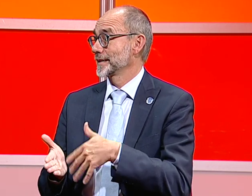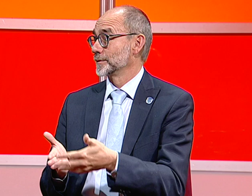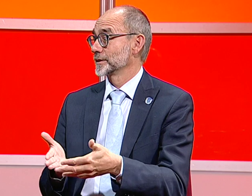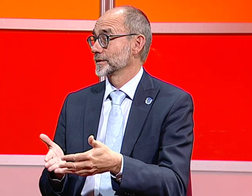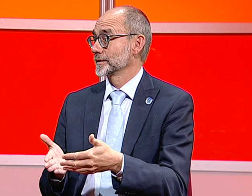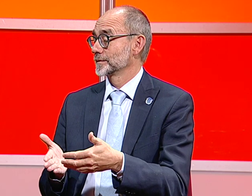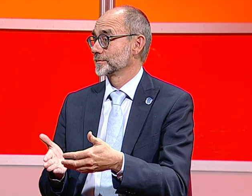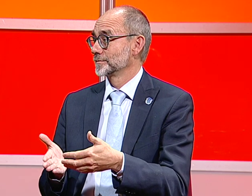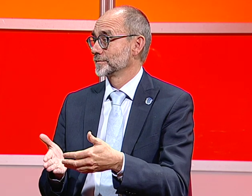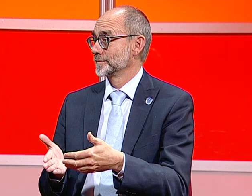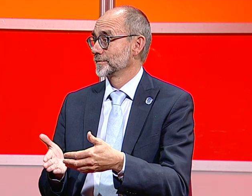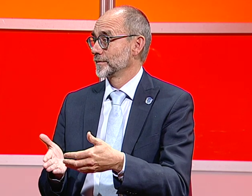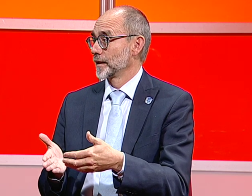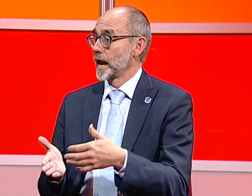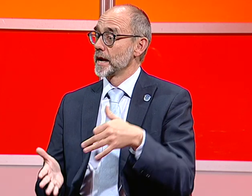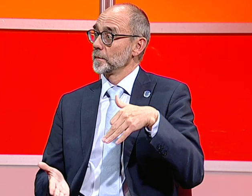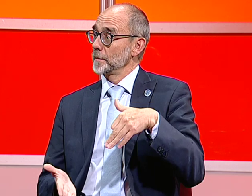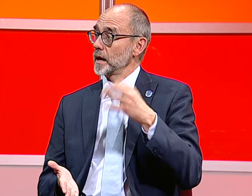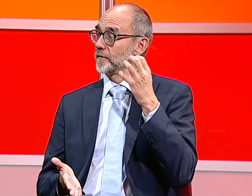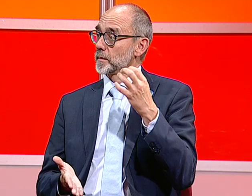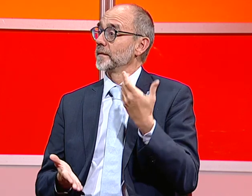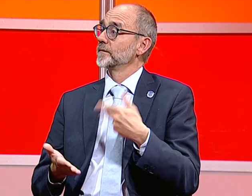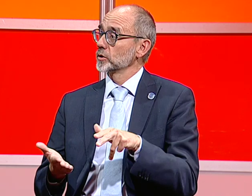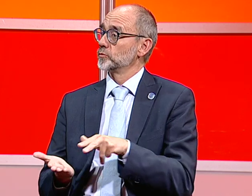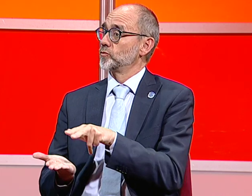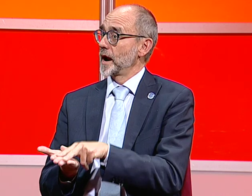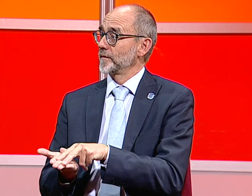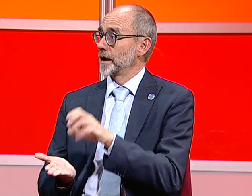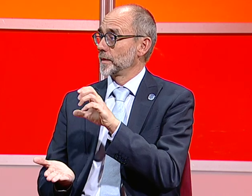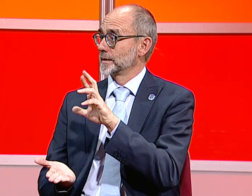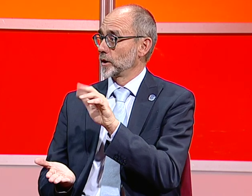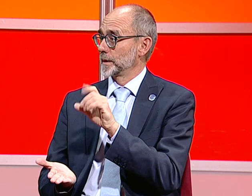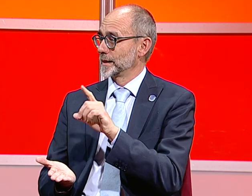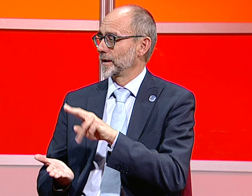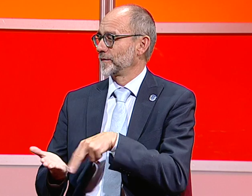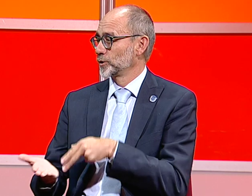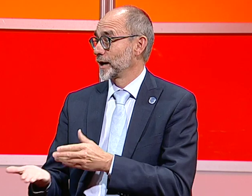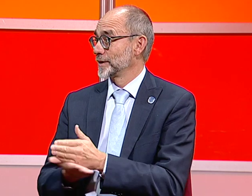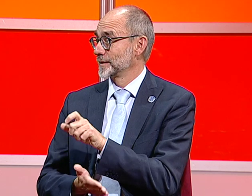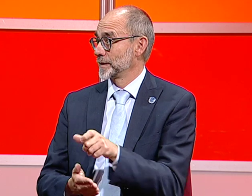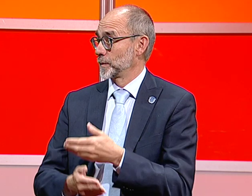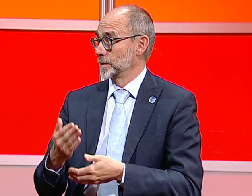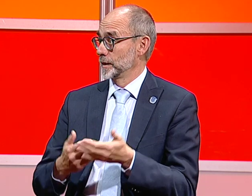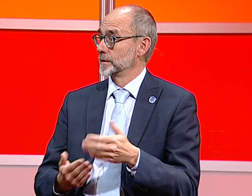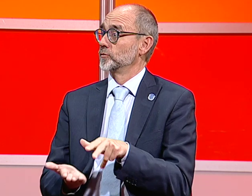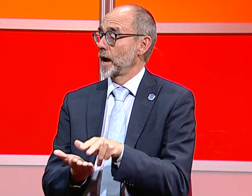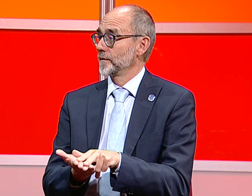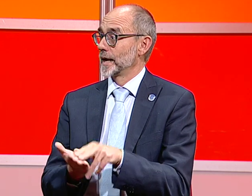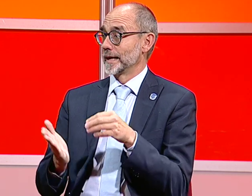to recognize your country's sign language, Namibian sign language, as an